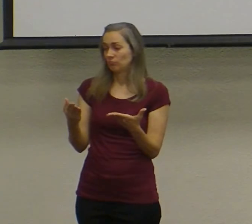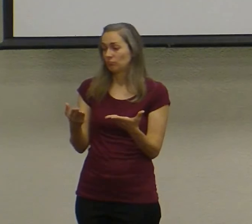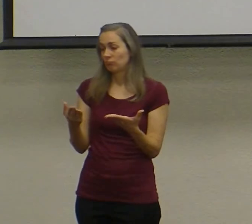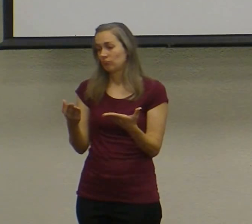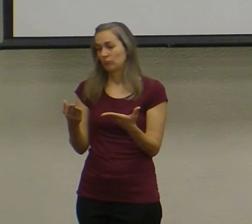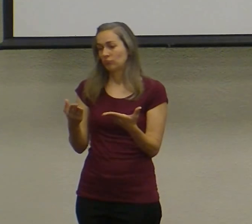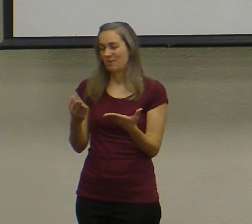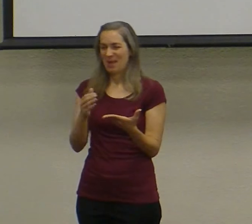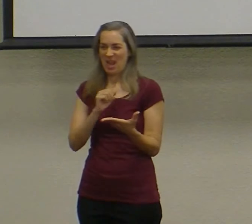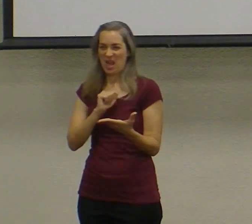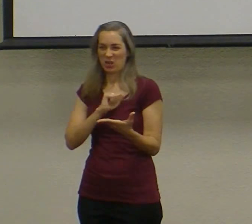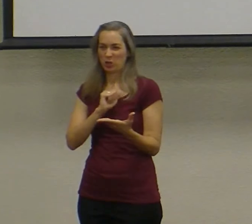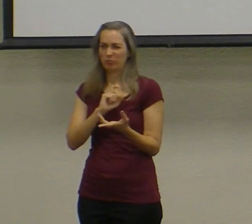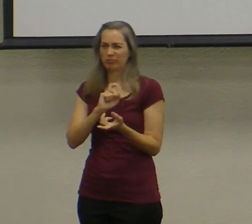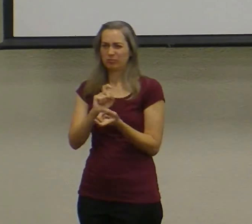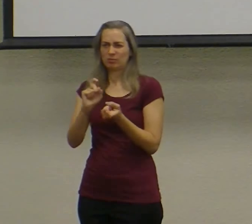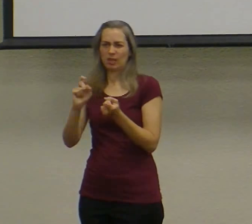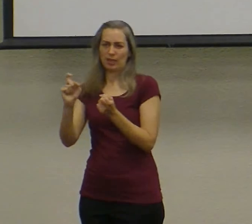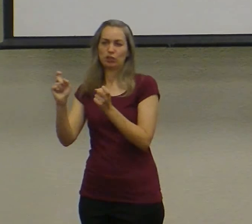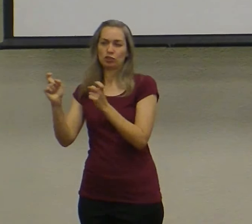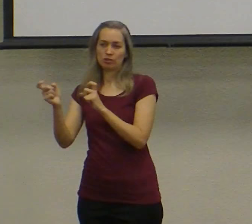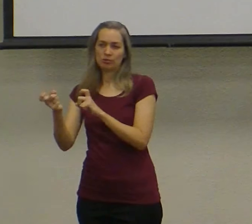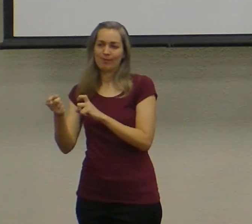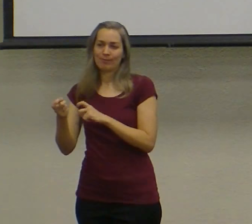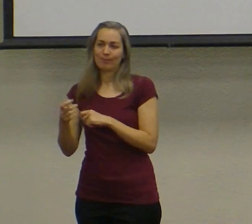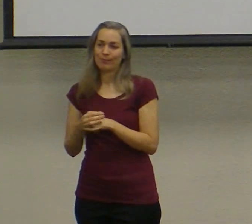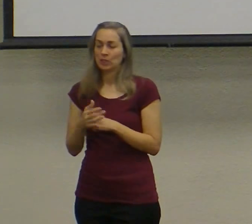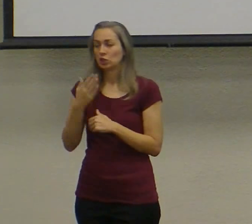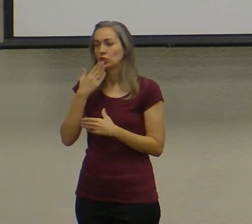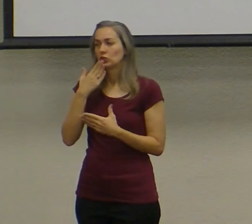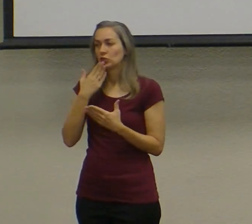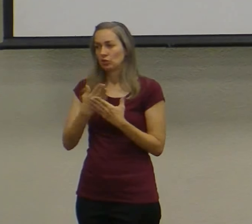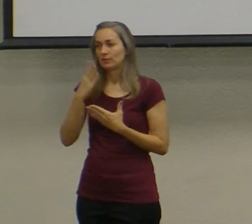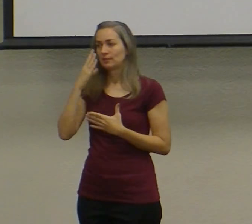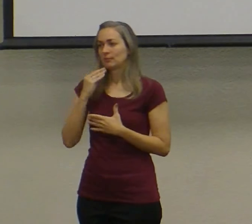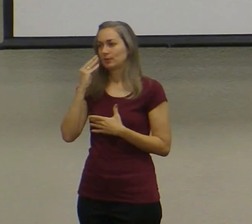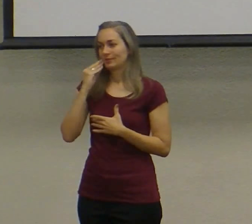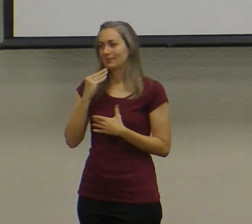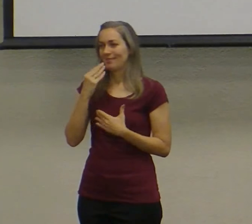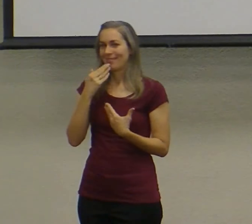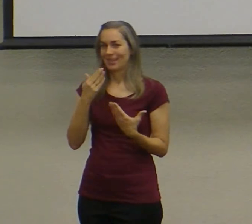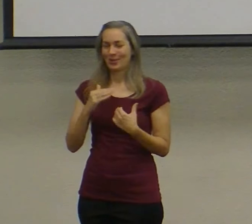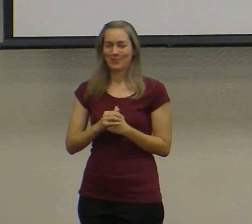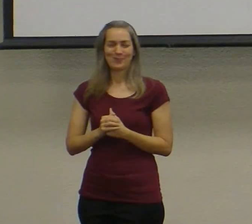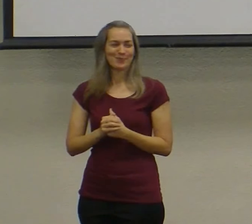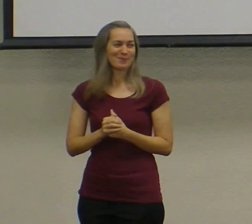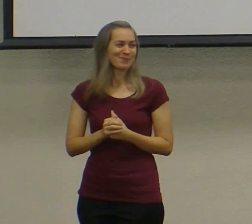my attitude in the time that I was out there. So it was a very good experience. Thank you.